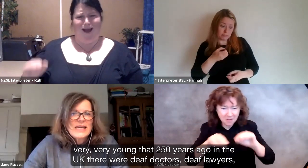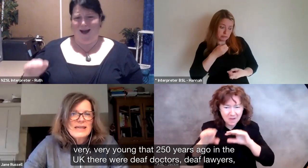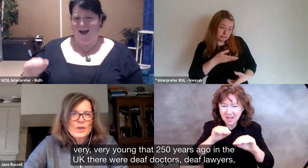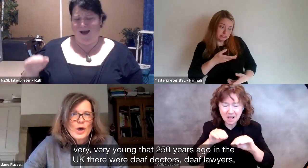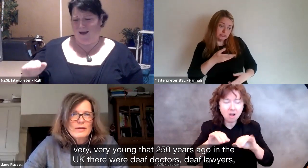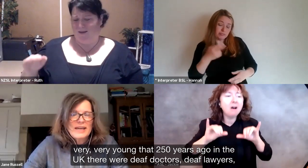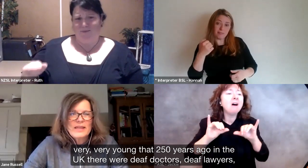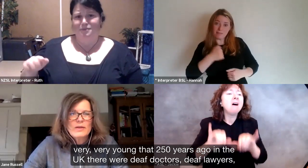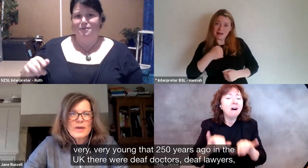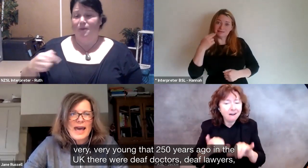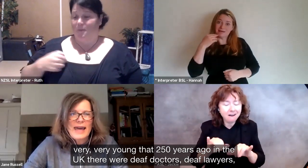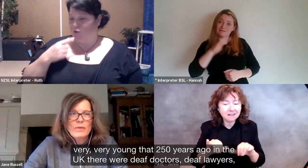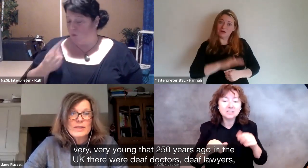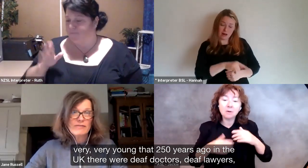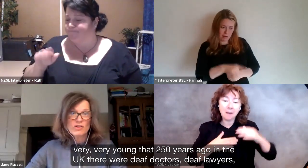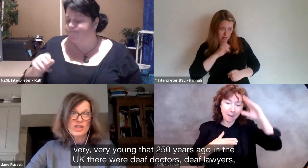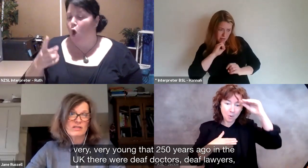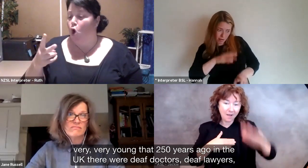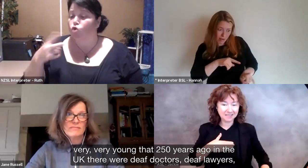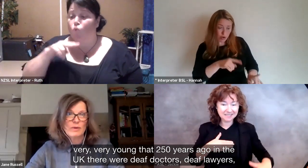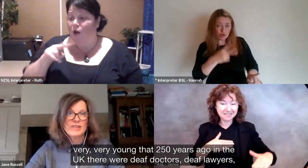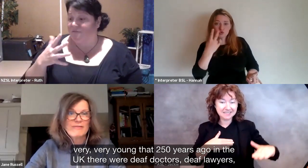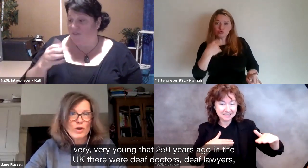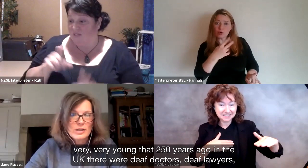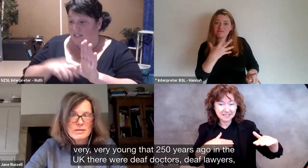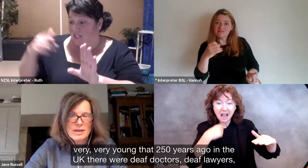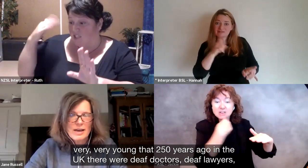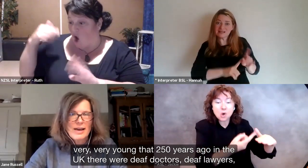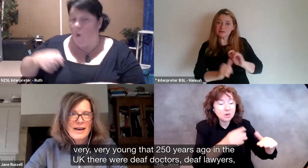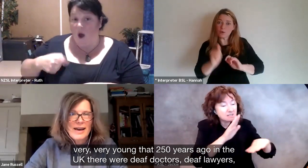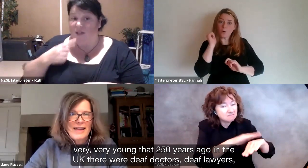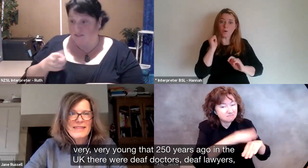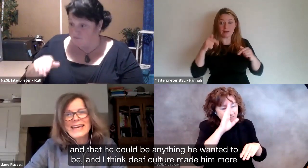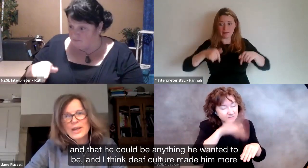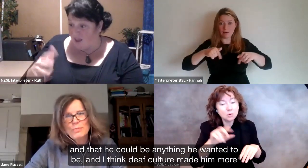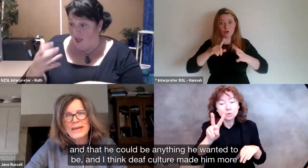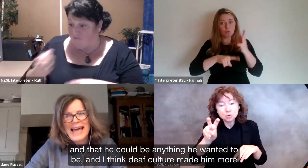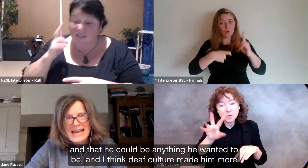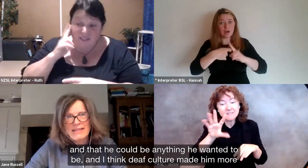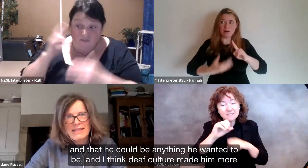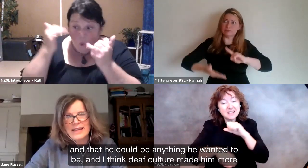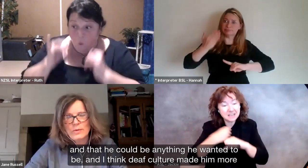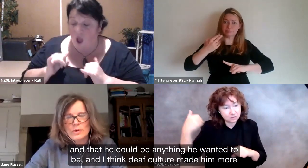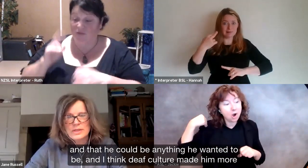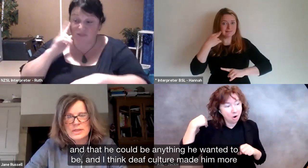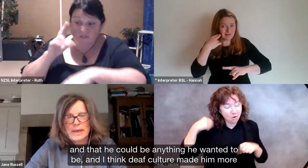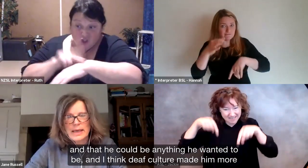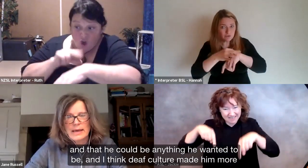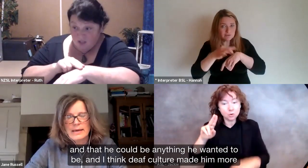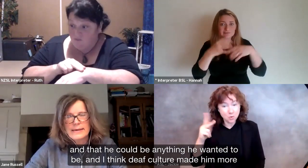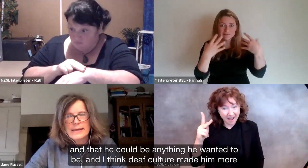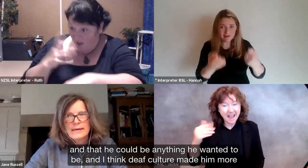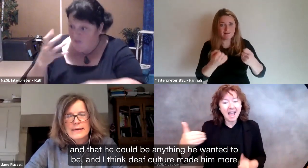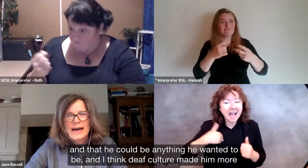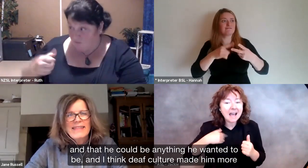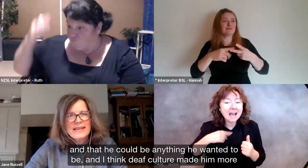years ago, in the UK, there were deaf doctors, there were deaf lawyers. And that he could be anything he wanted to be,